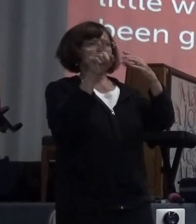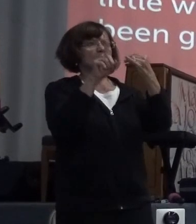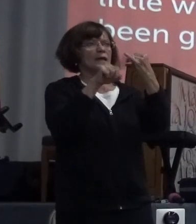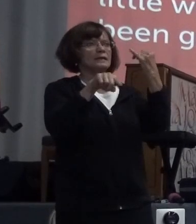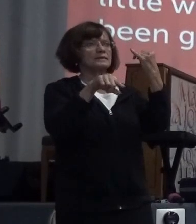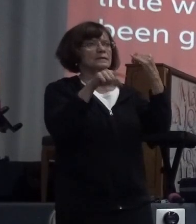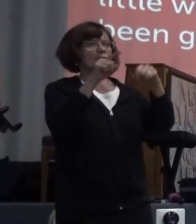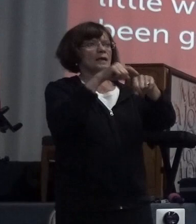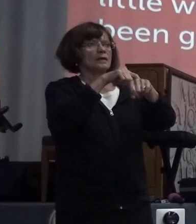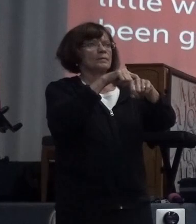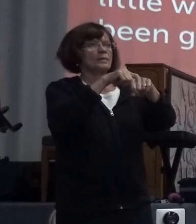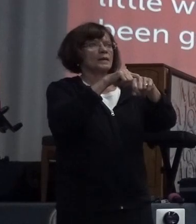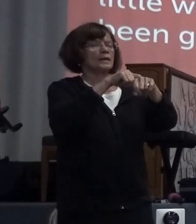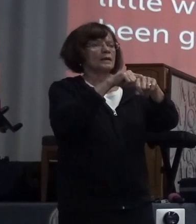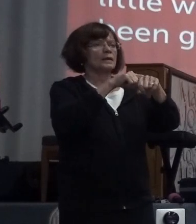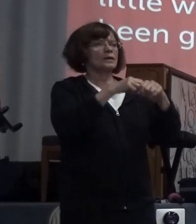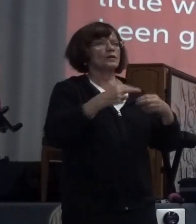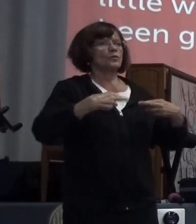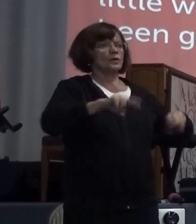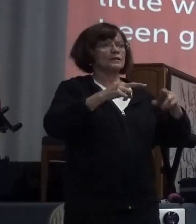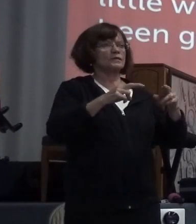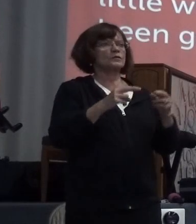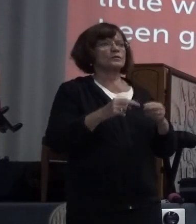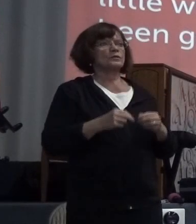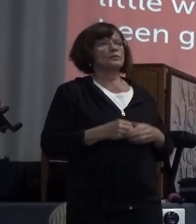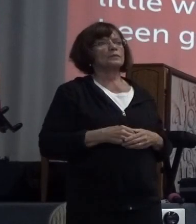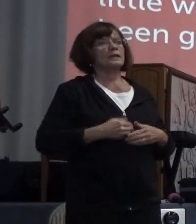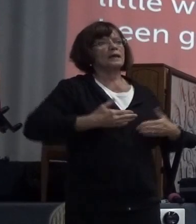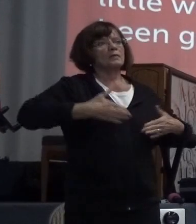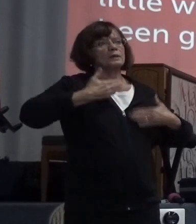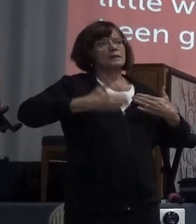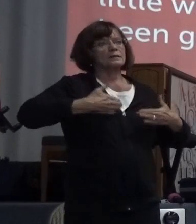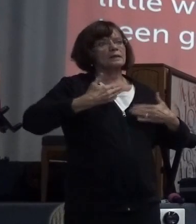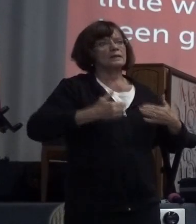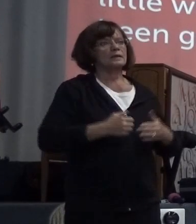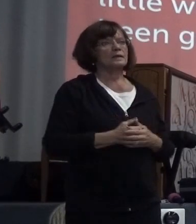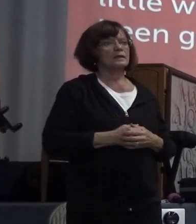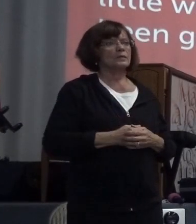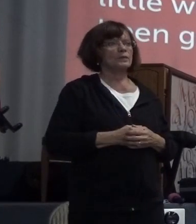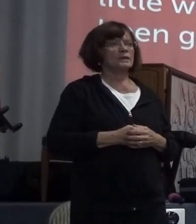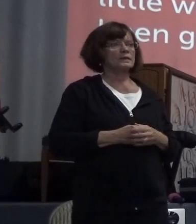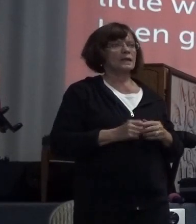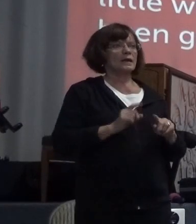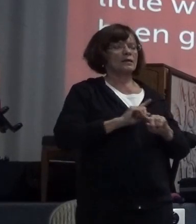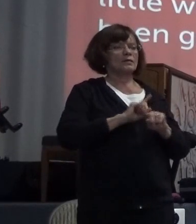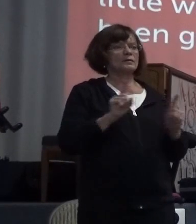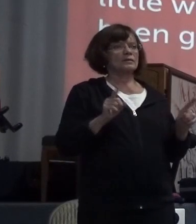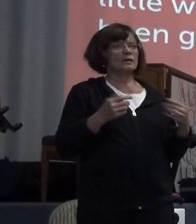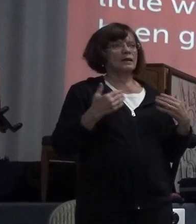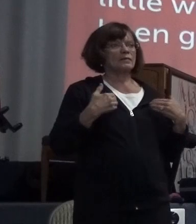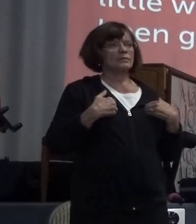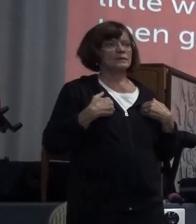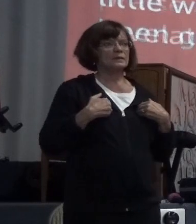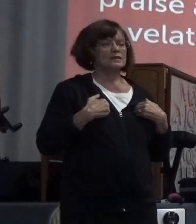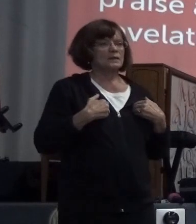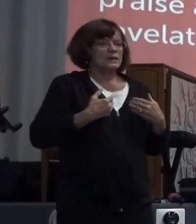you rejoice, though now for a little while, if necessary, you have been grieved by various trials.